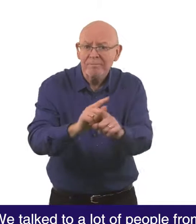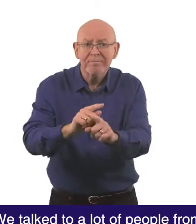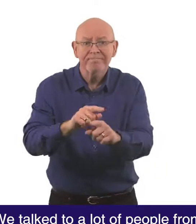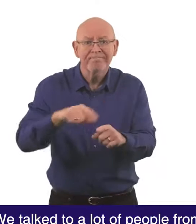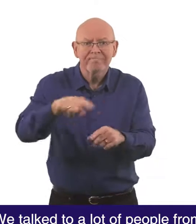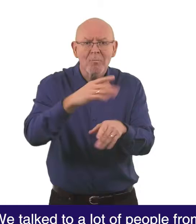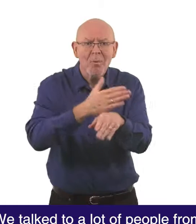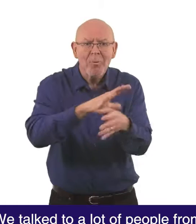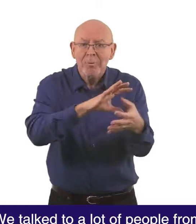people.